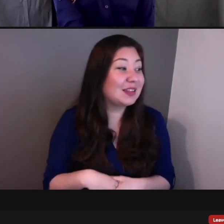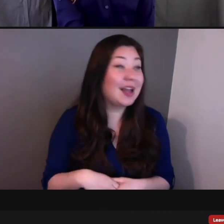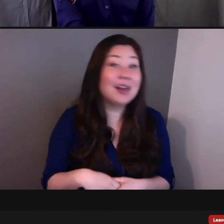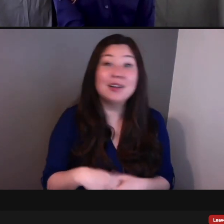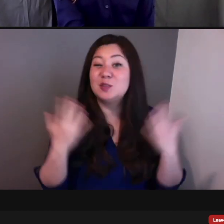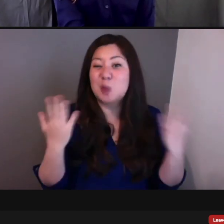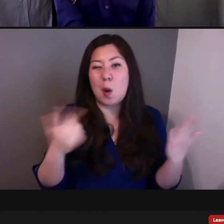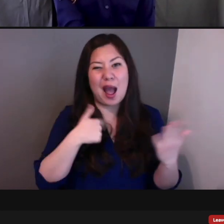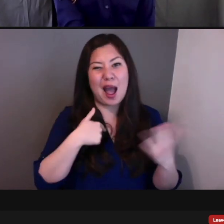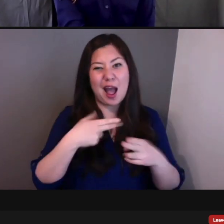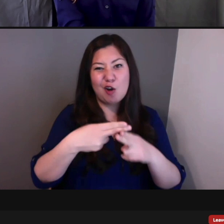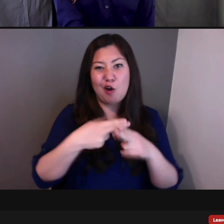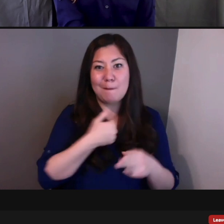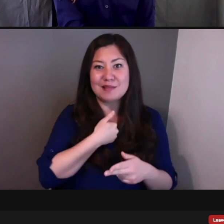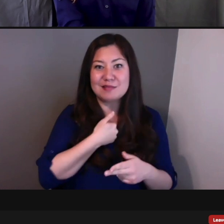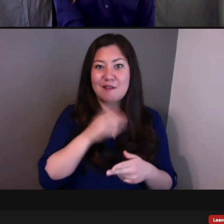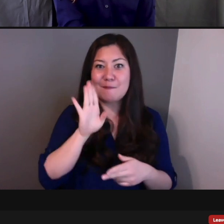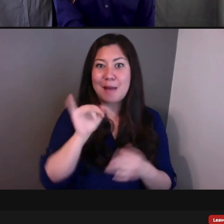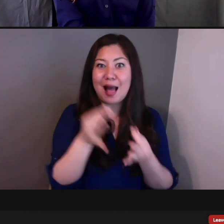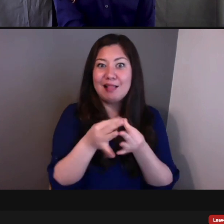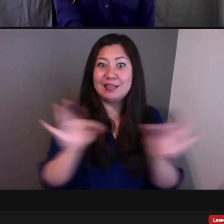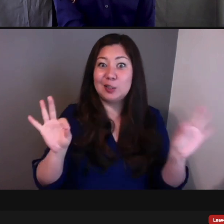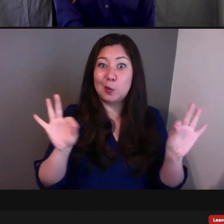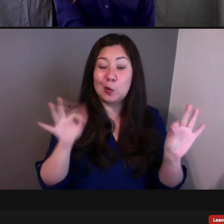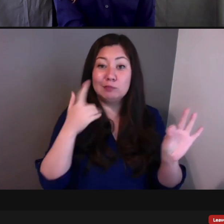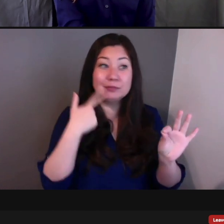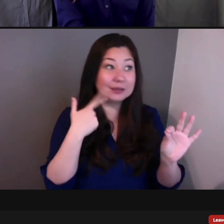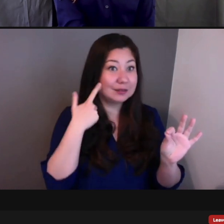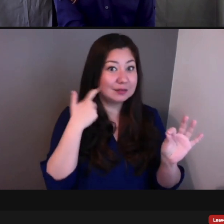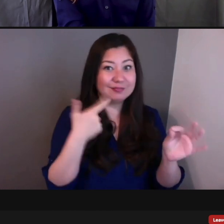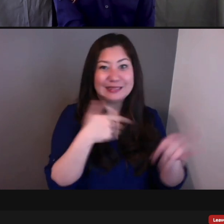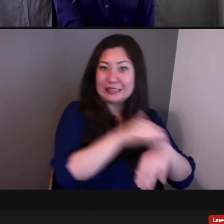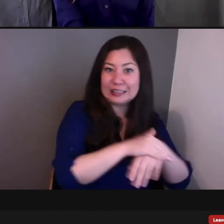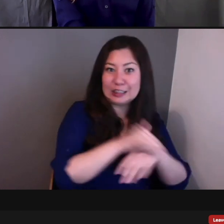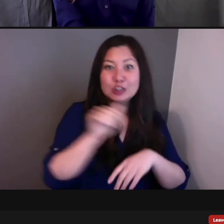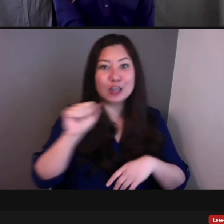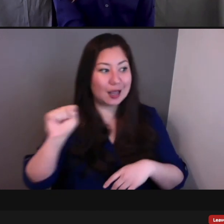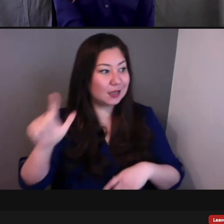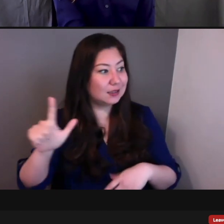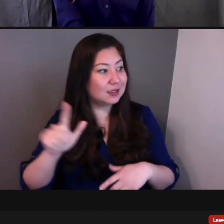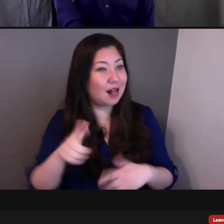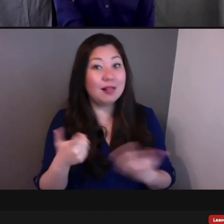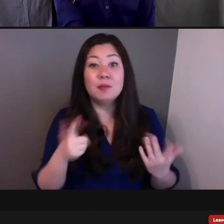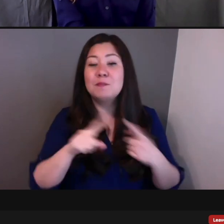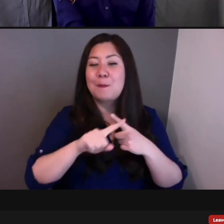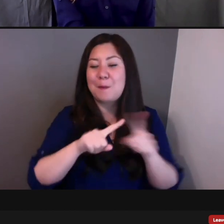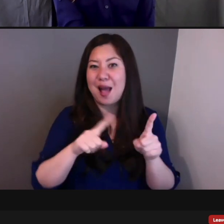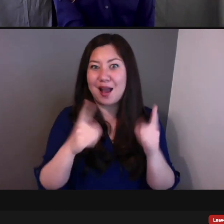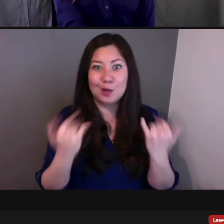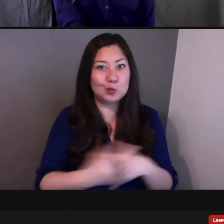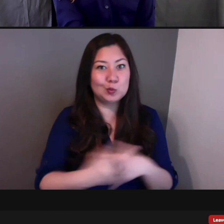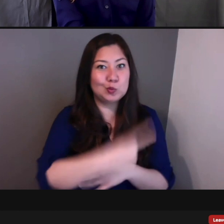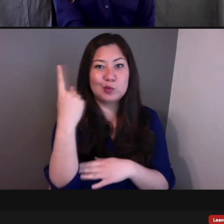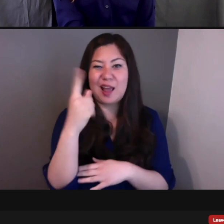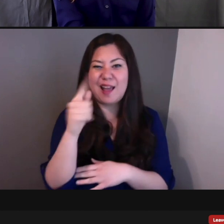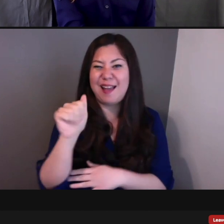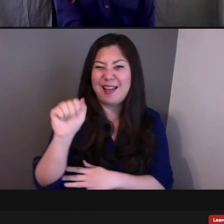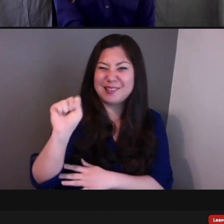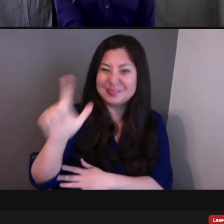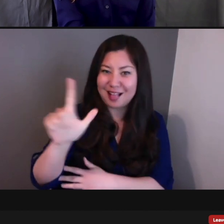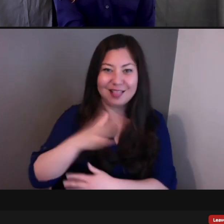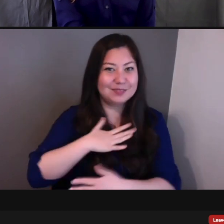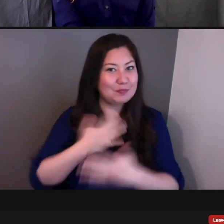I was mainstreamed. I was the only deaf student. So I didn't have much ASL. I grew